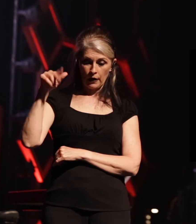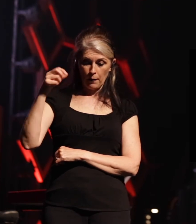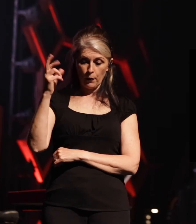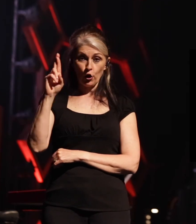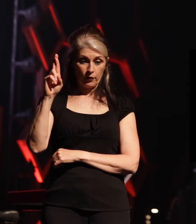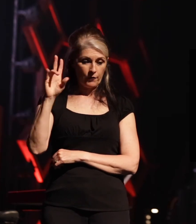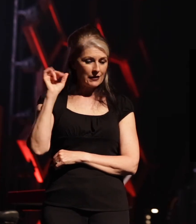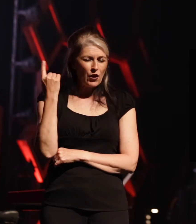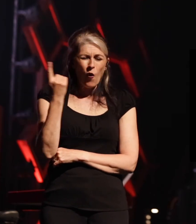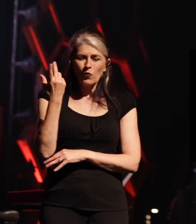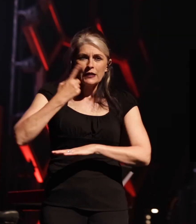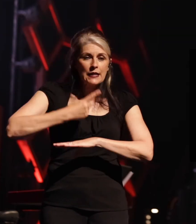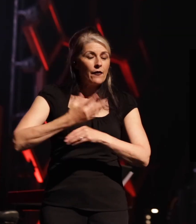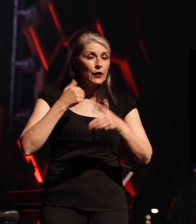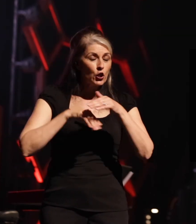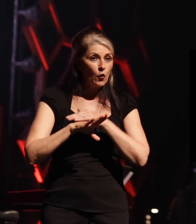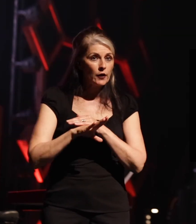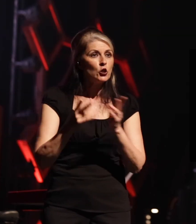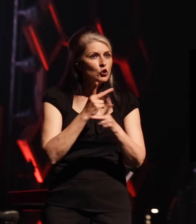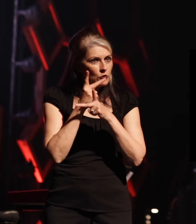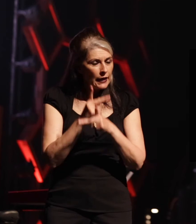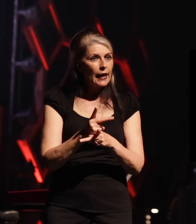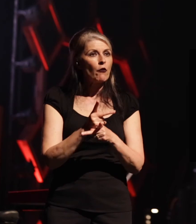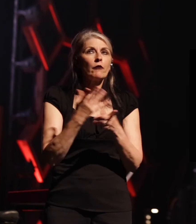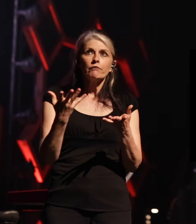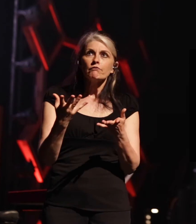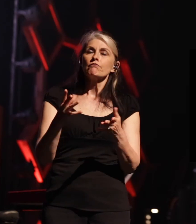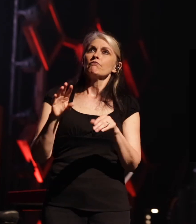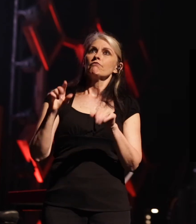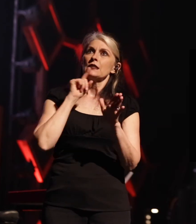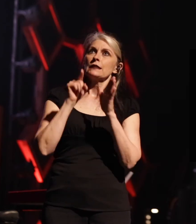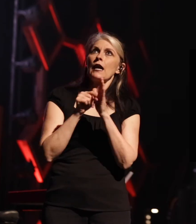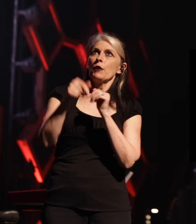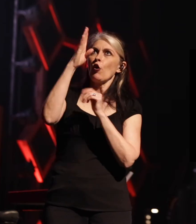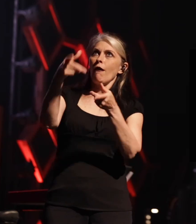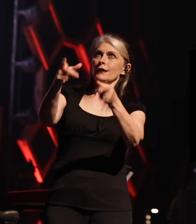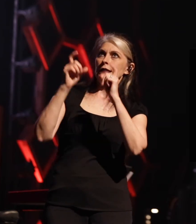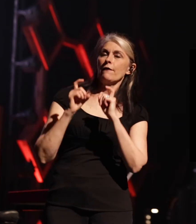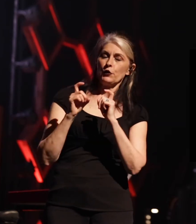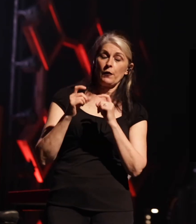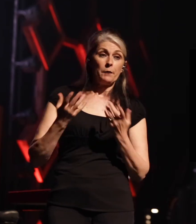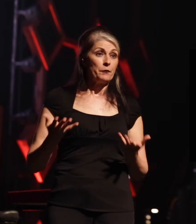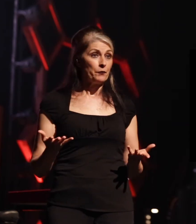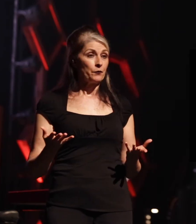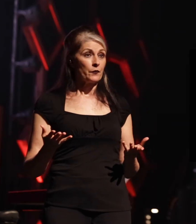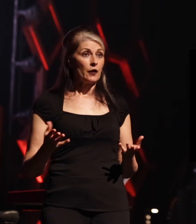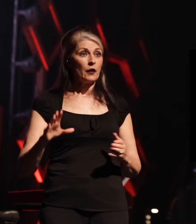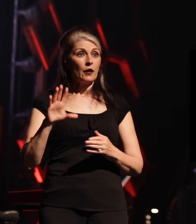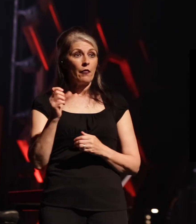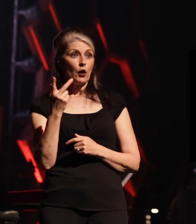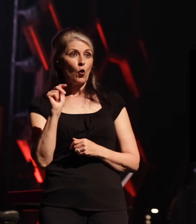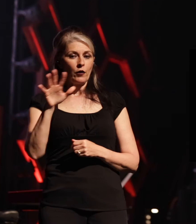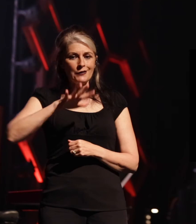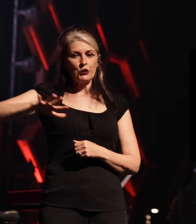holy place, to take care of the assignments that God had given to them. The courtyard is where we would go. So all